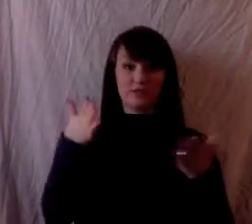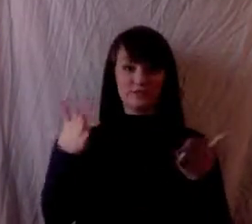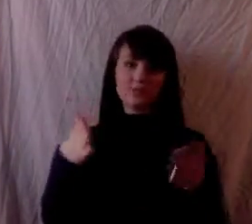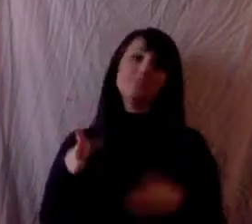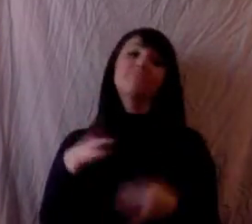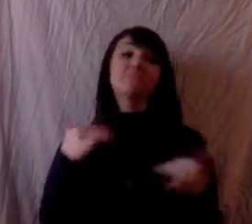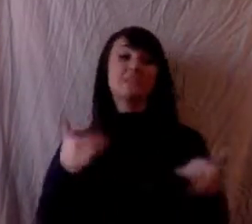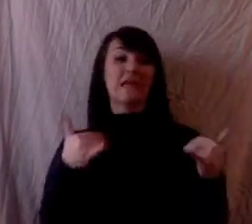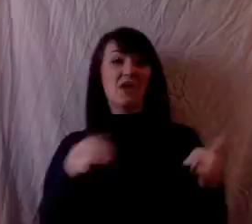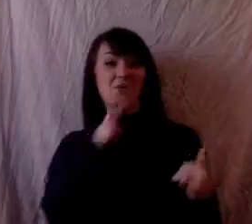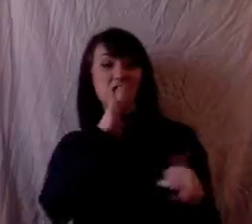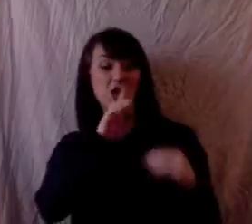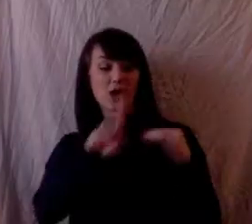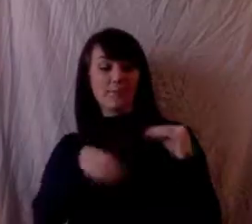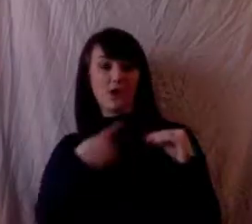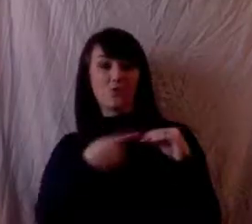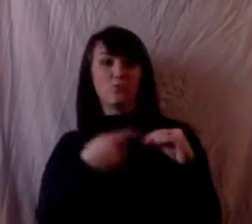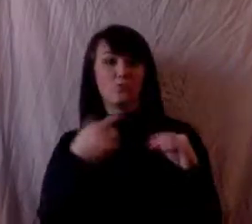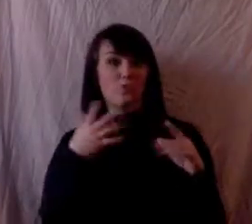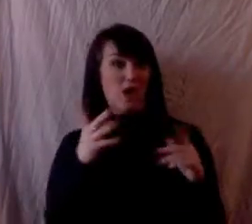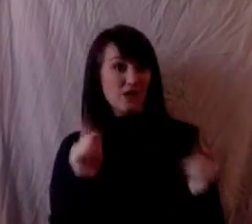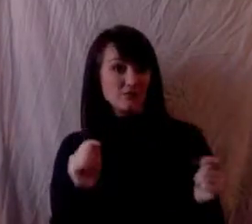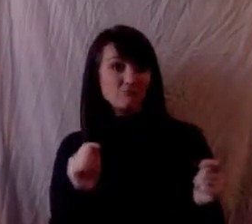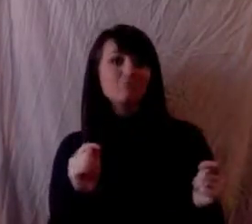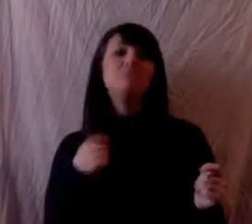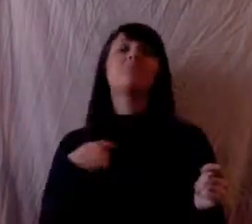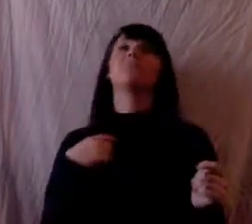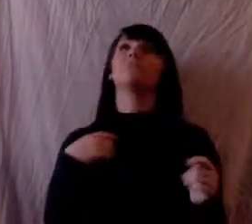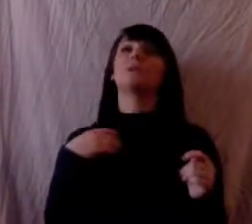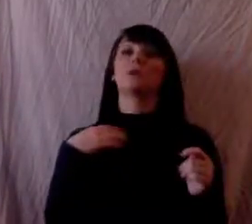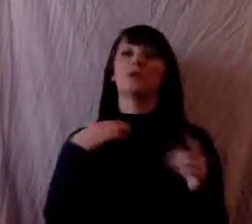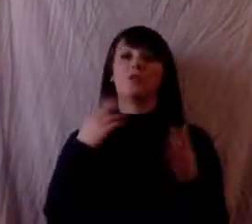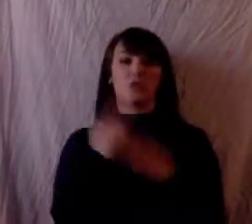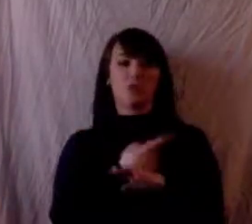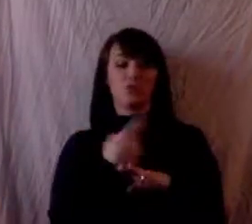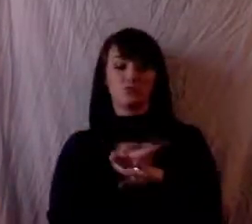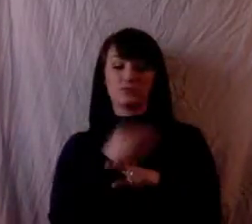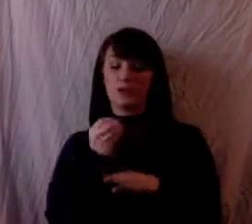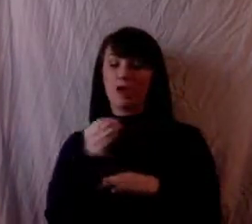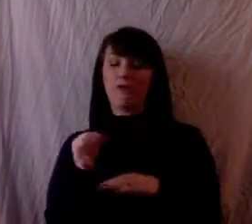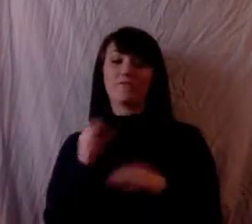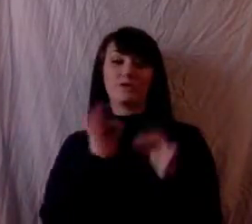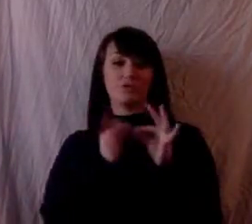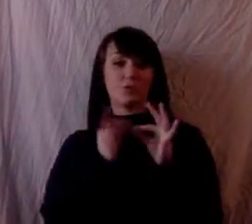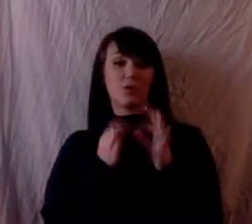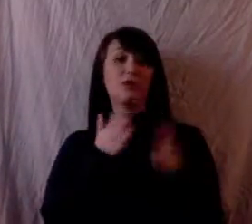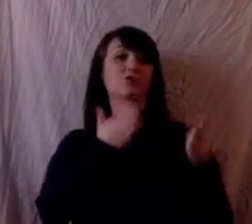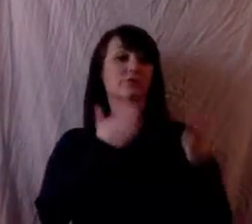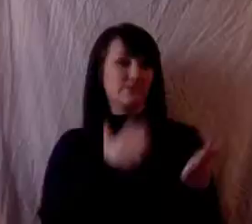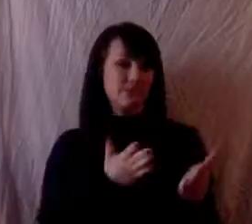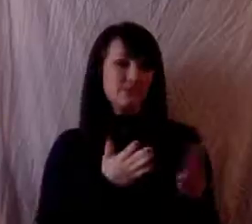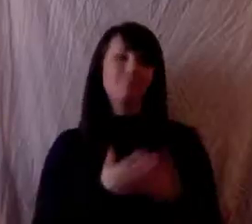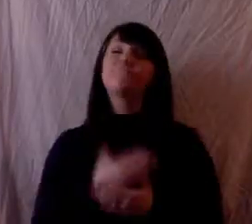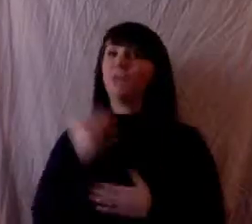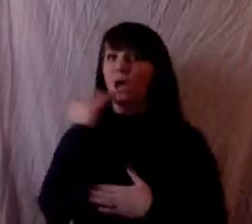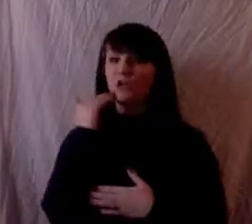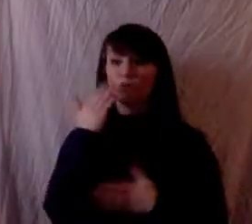about the use of interpreters, the use of interpreting services. And I realize that some of you in this group have worked as interpreters